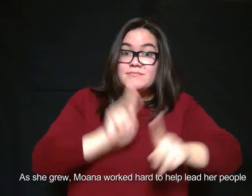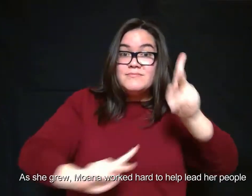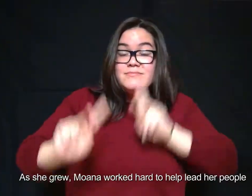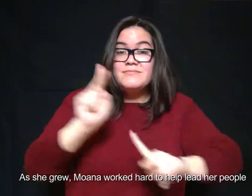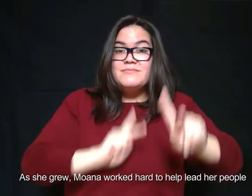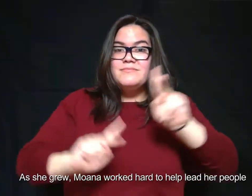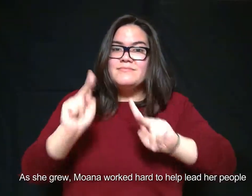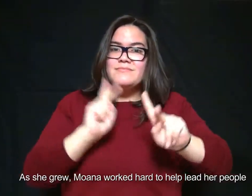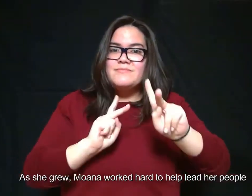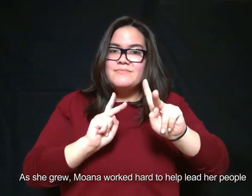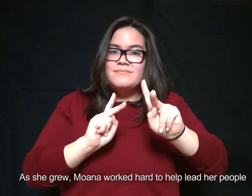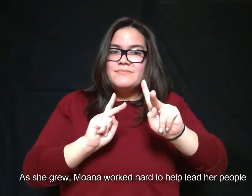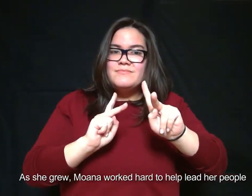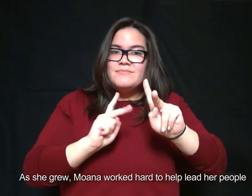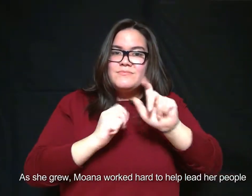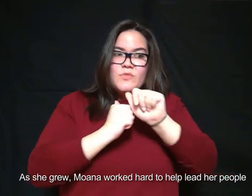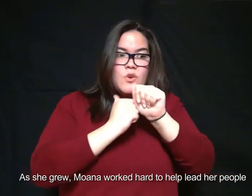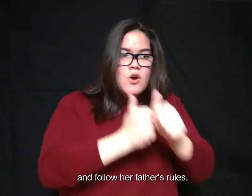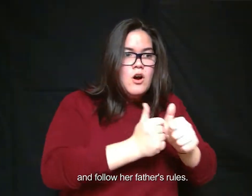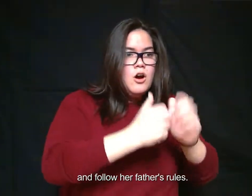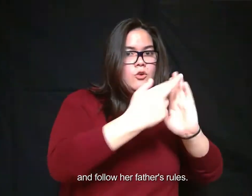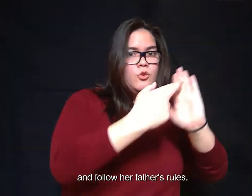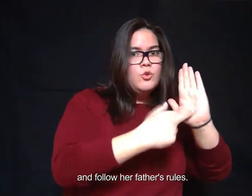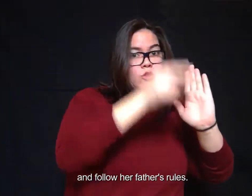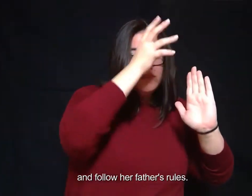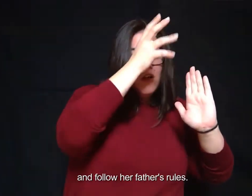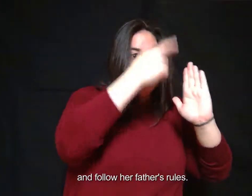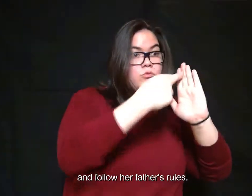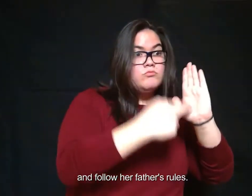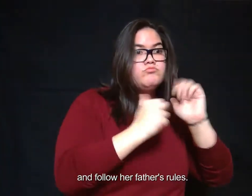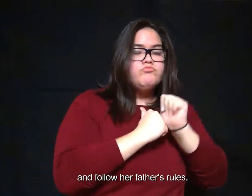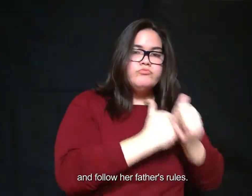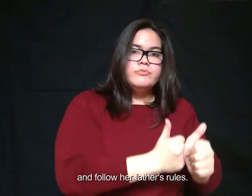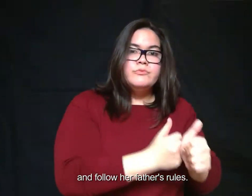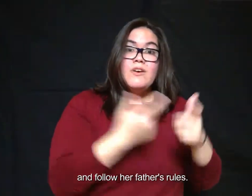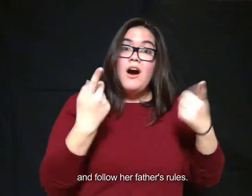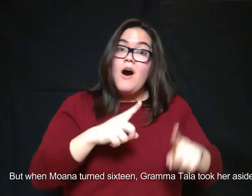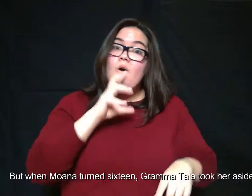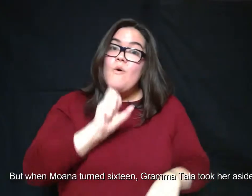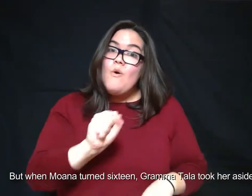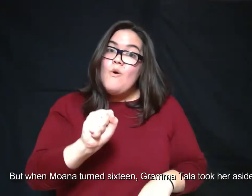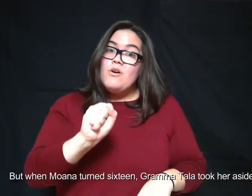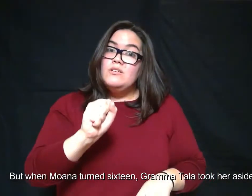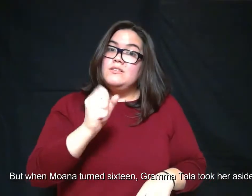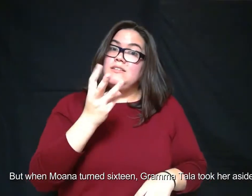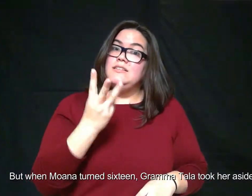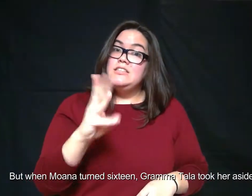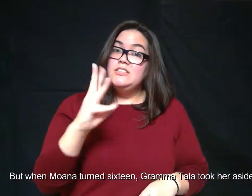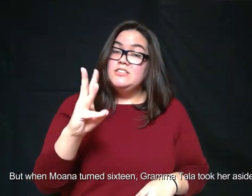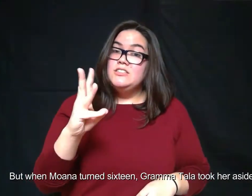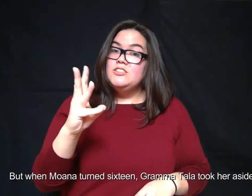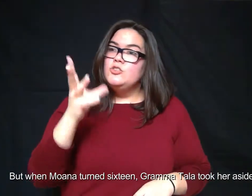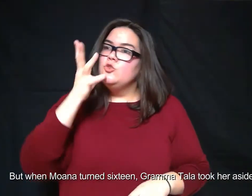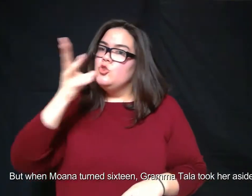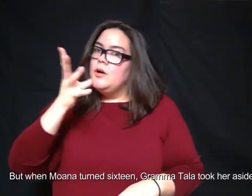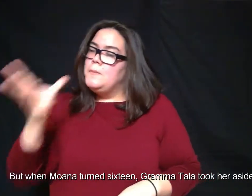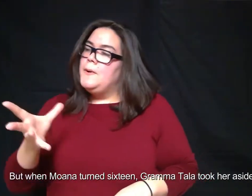rules. But when Moana turned 16, Grandma Tala took her aside.